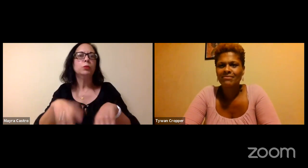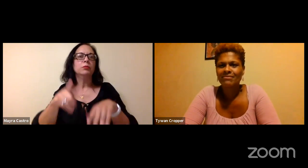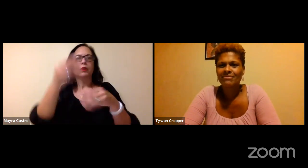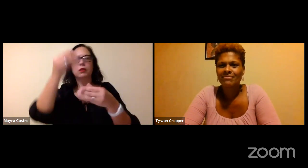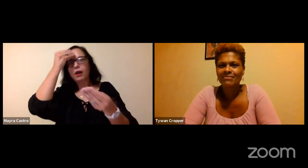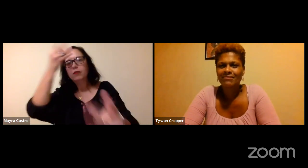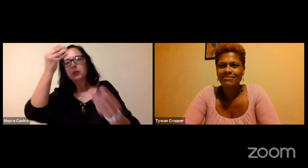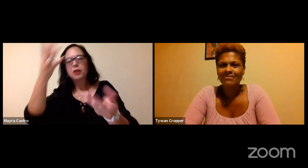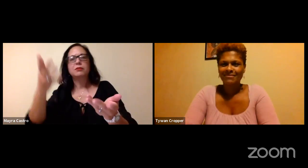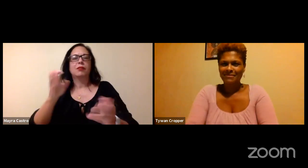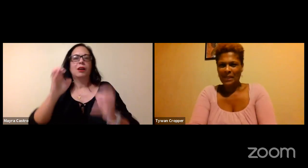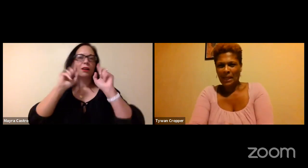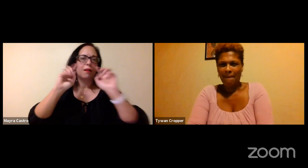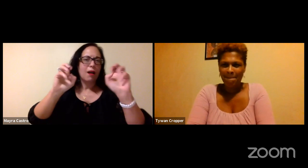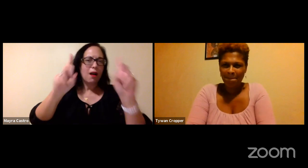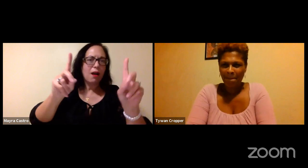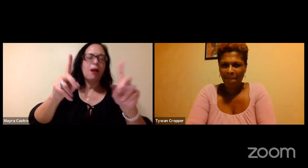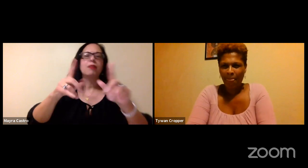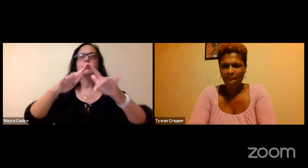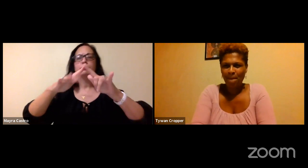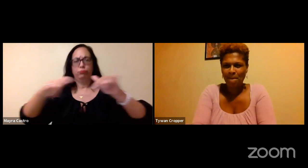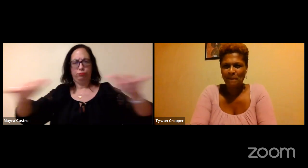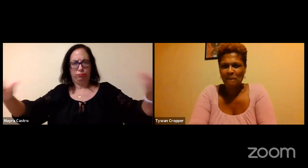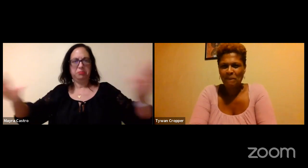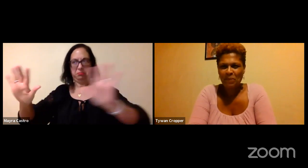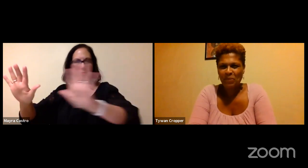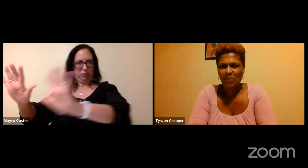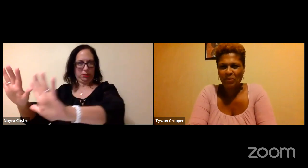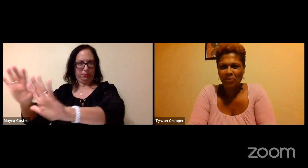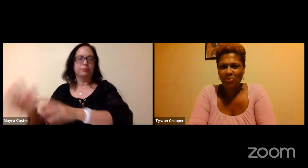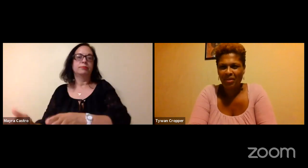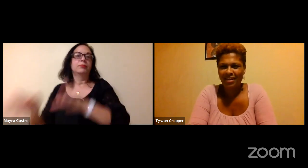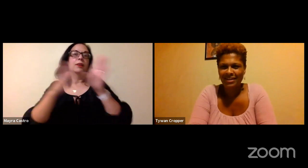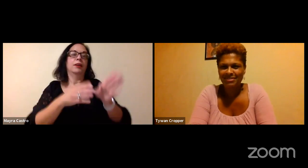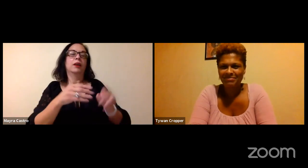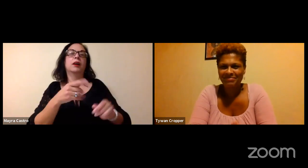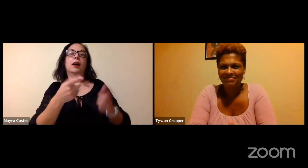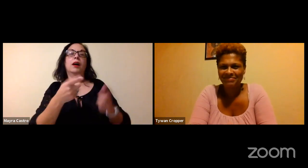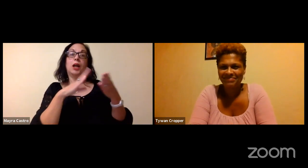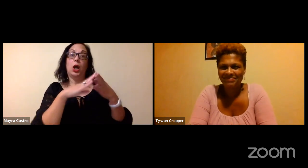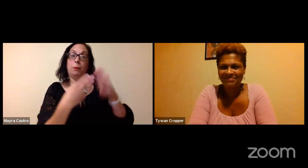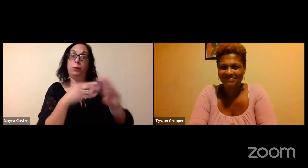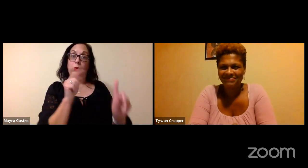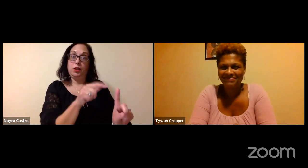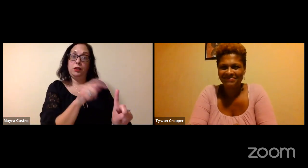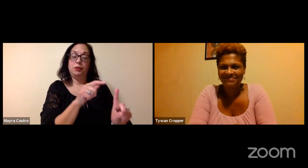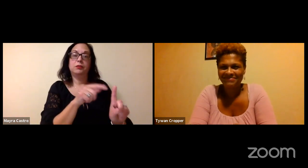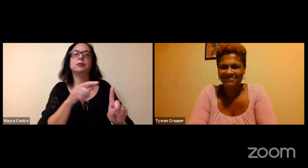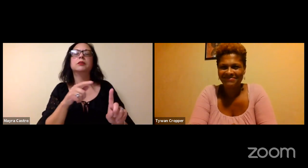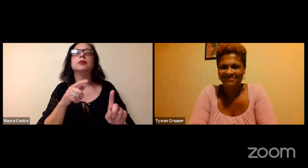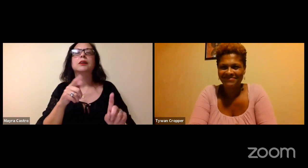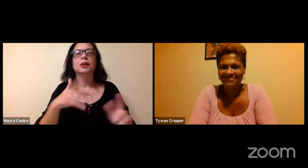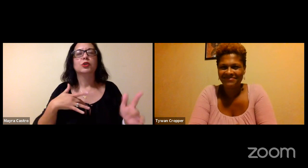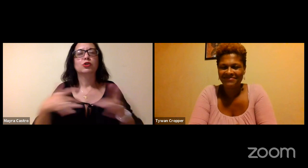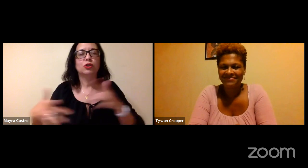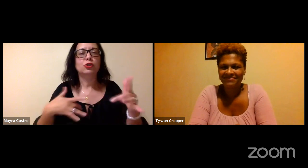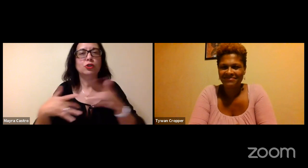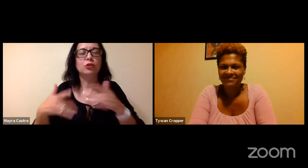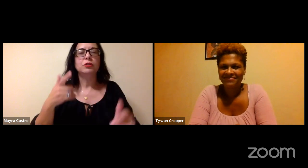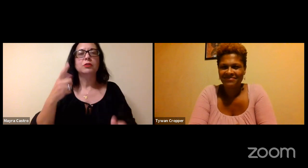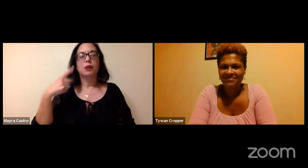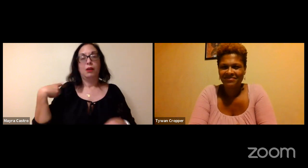need the opportunity to see that, whether it's on YouTube, virtually, or live in